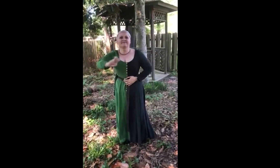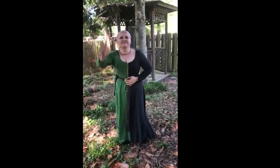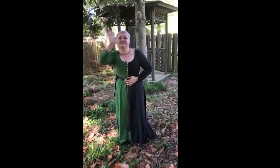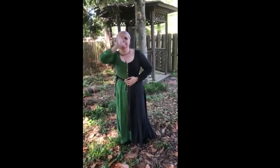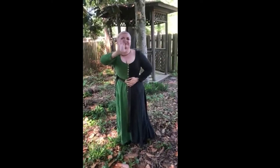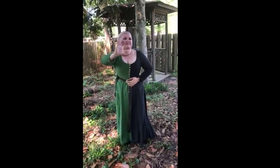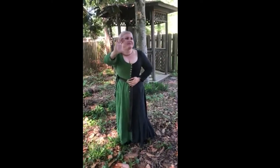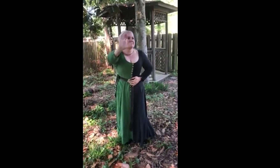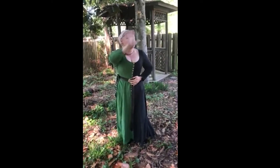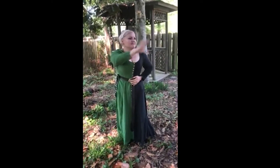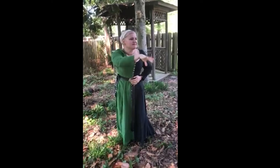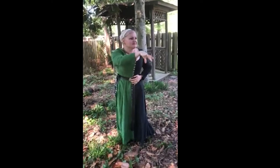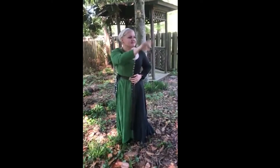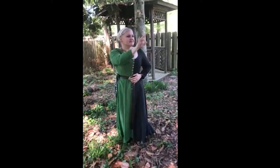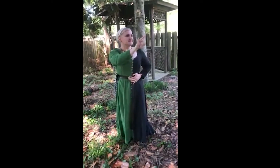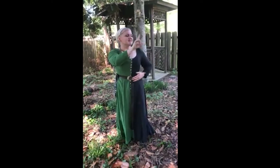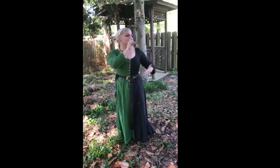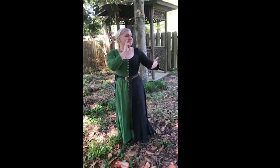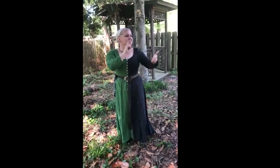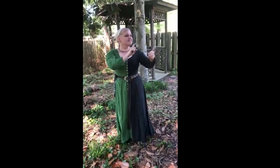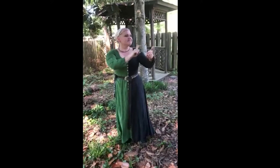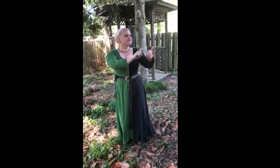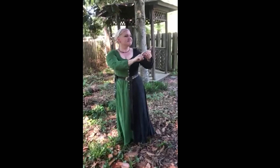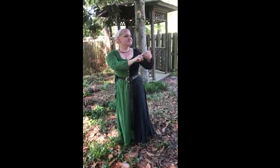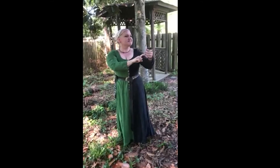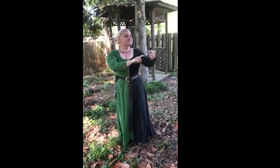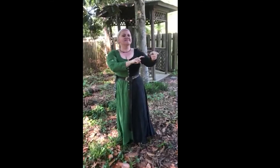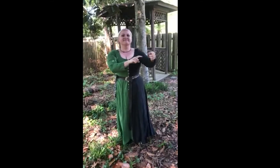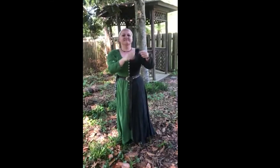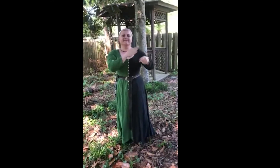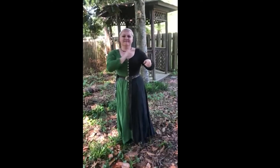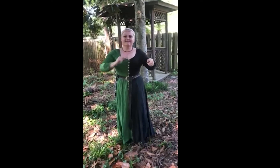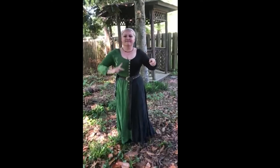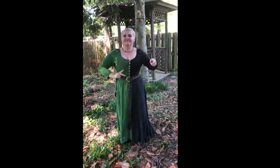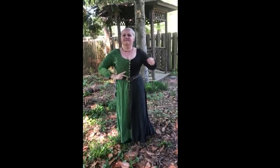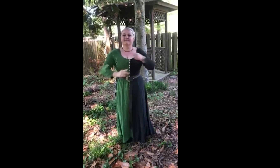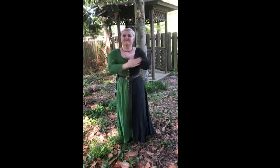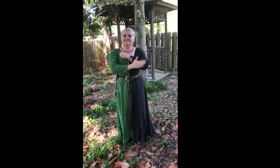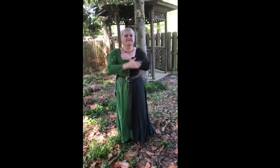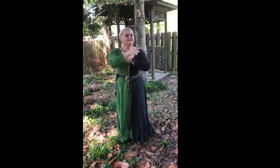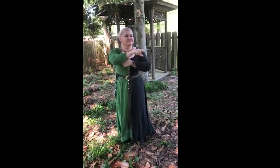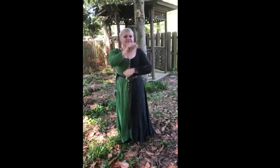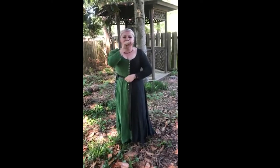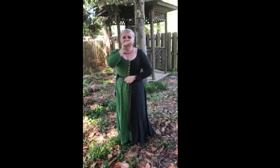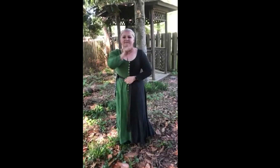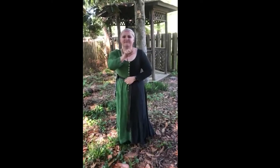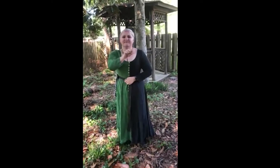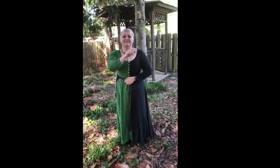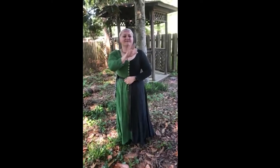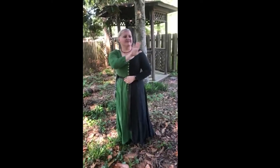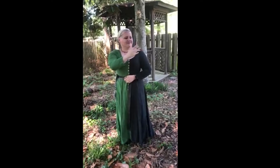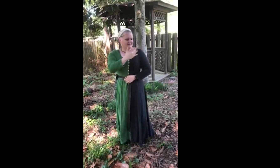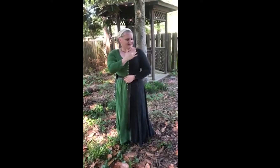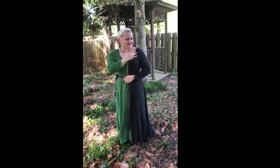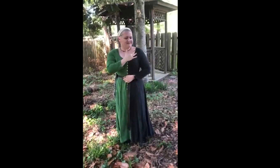these parts, a love of king and country, a purity